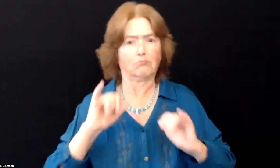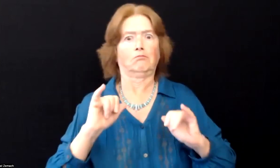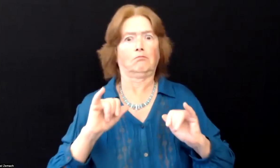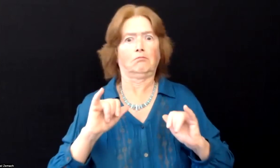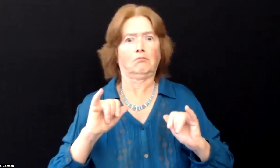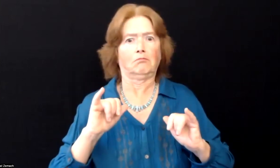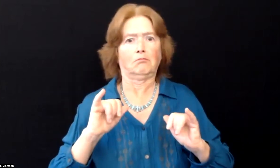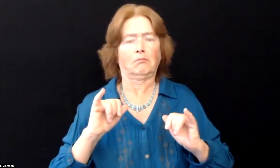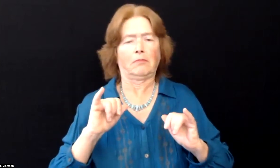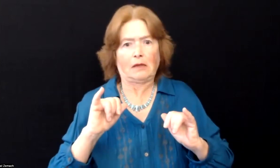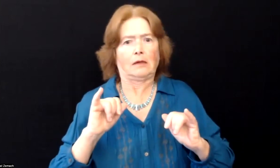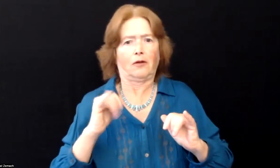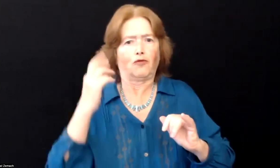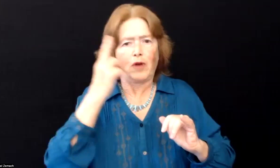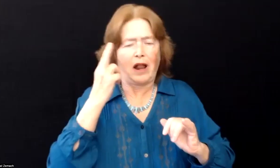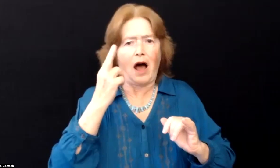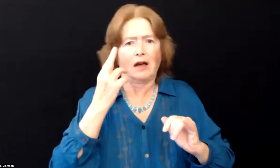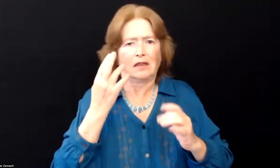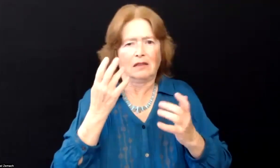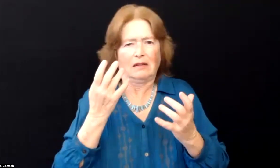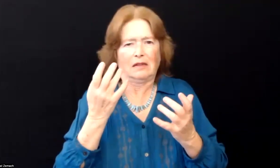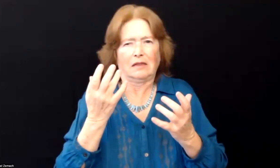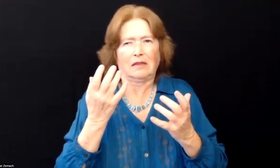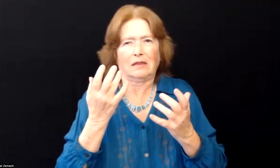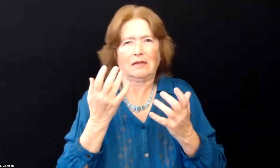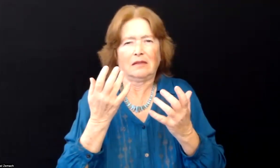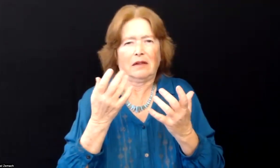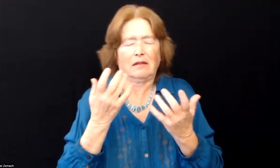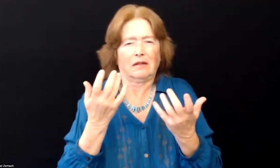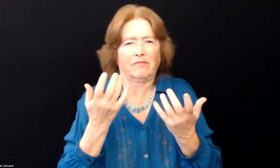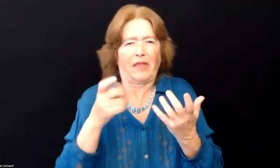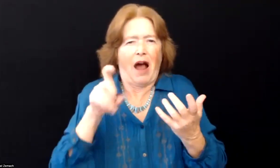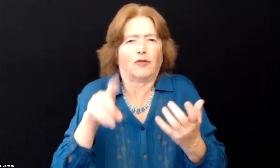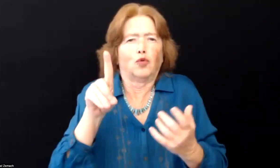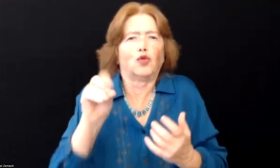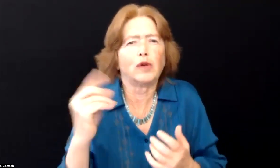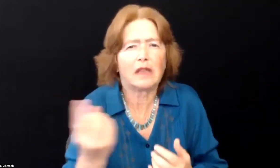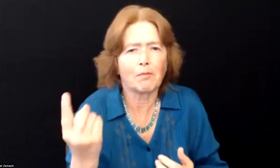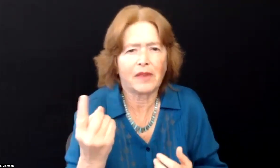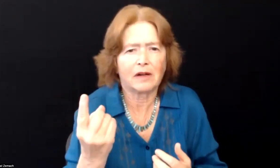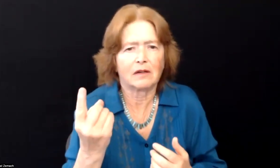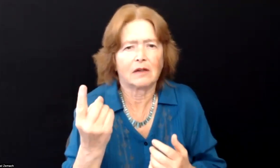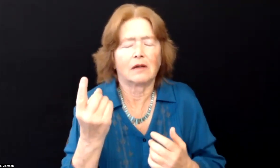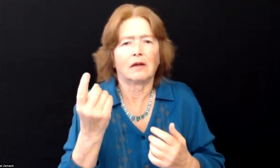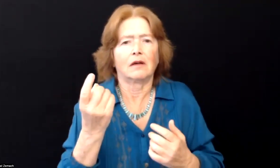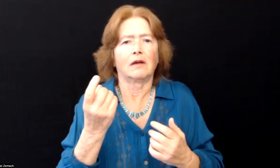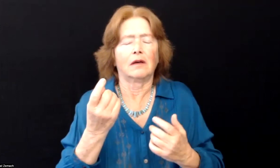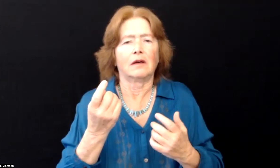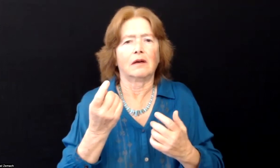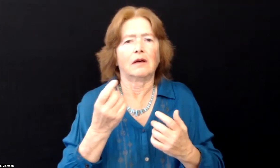educators in deaf schools so that they realize that they are part of the system and can do something